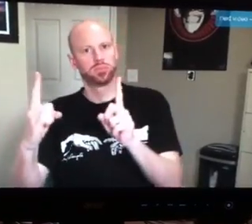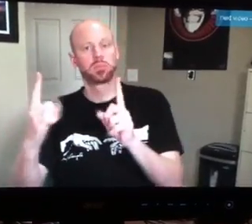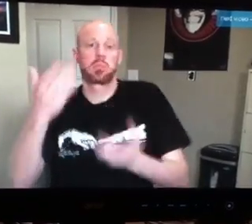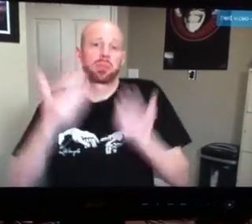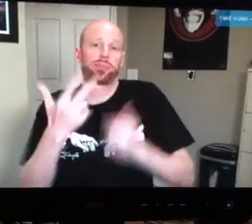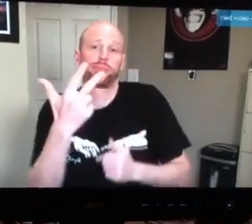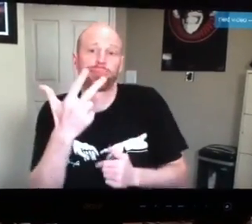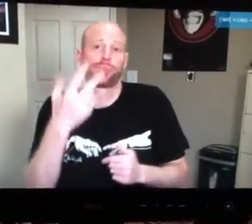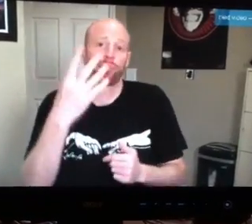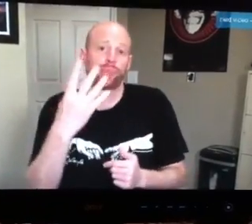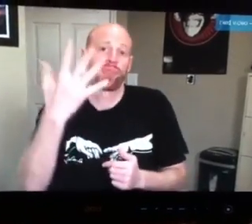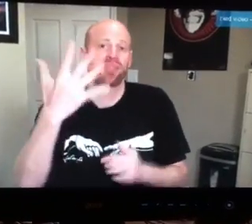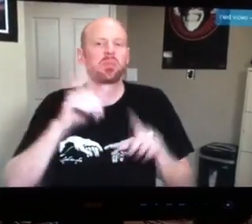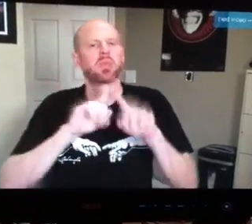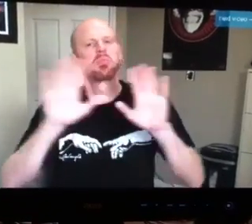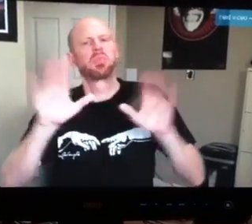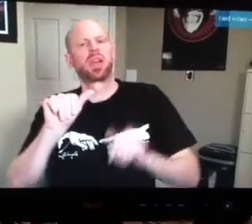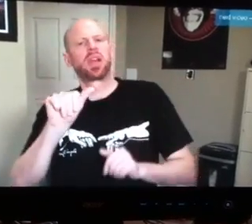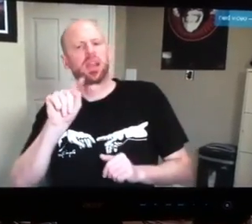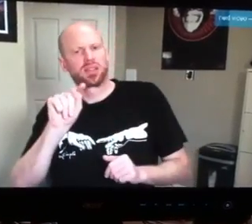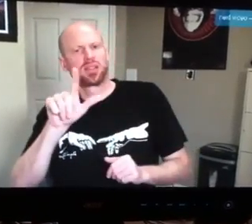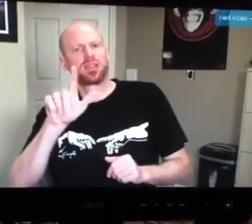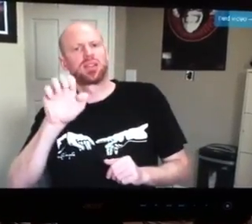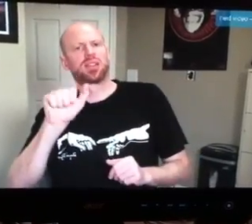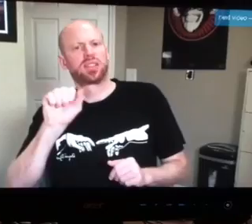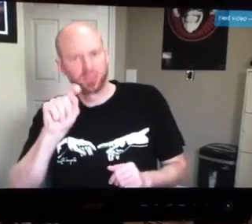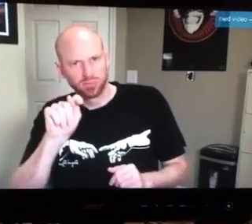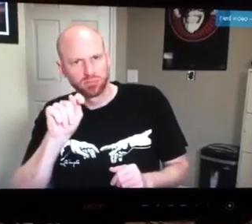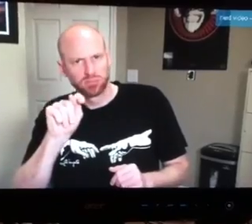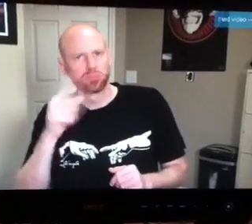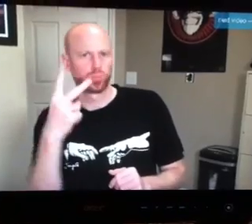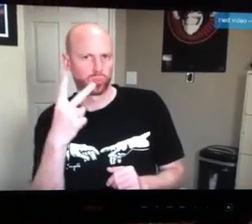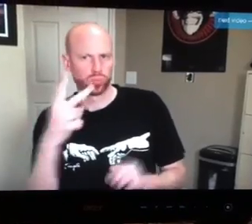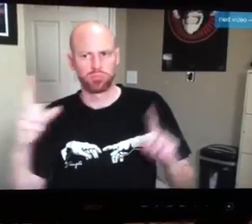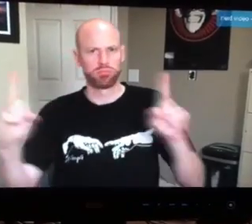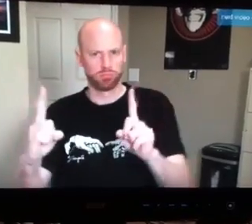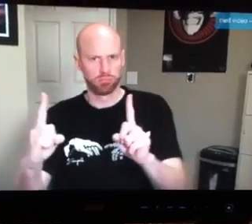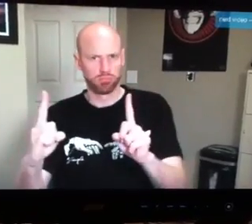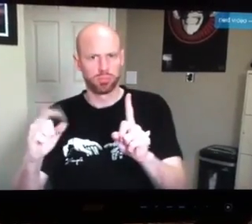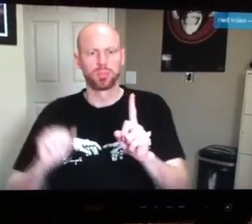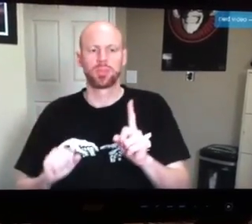parties involved. Maybe there's 3, 4, 5 people talking, but there needs to be at least two.